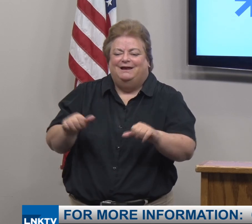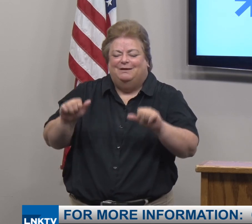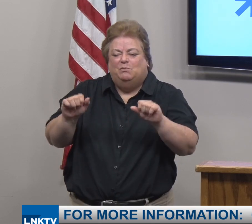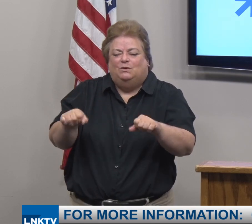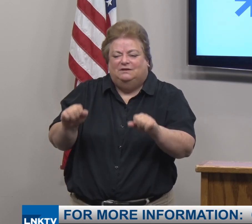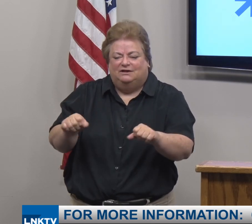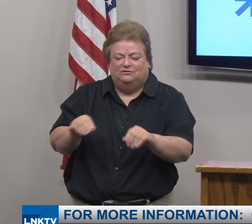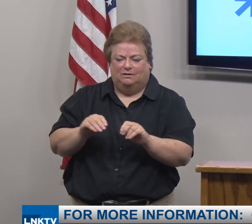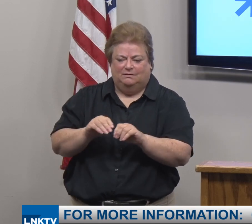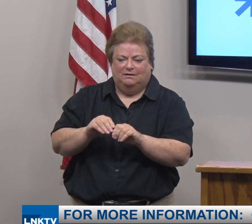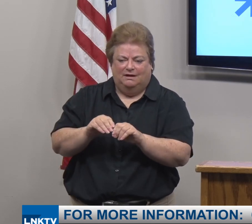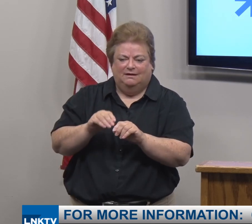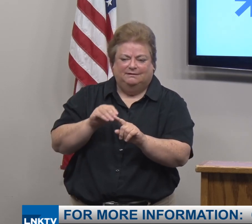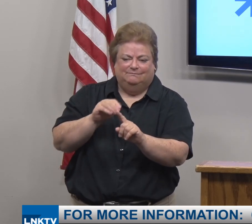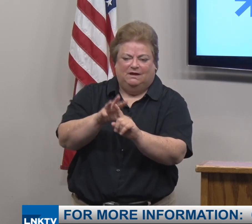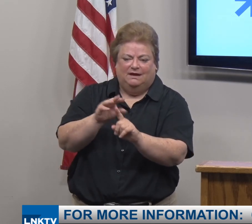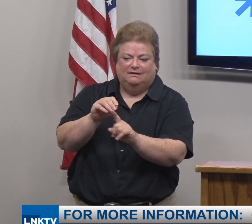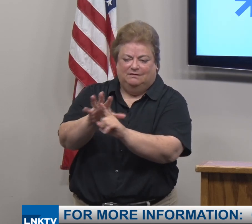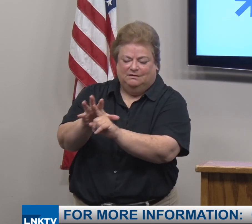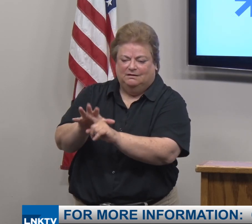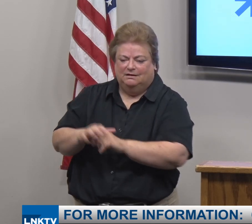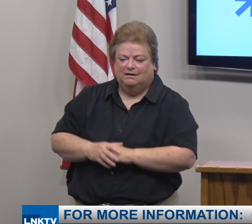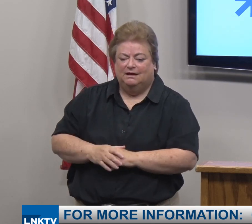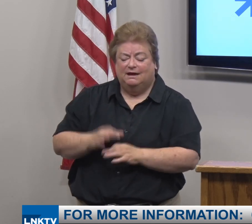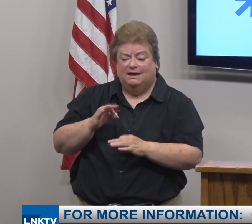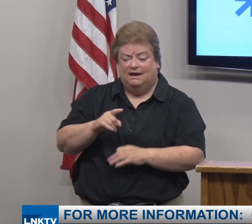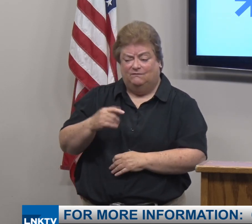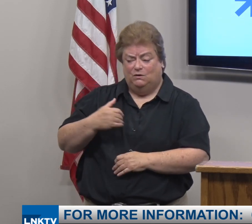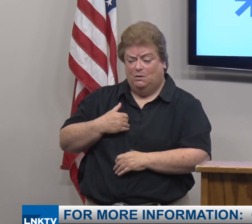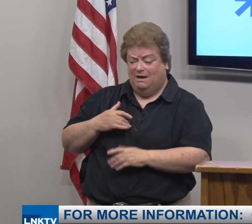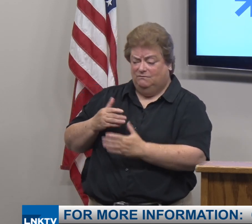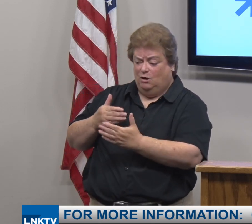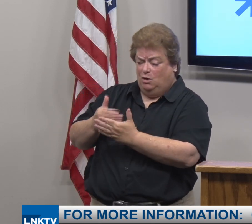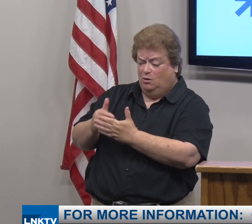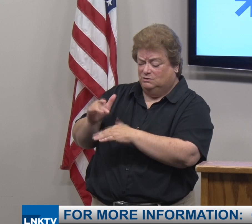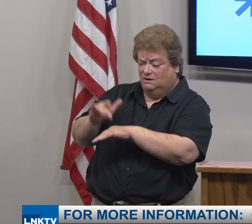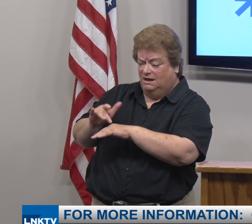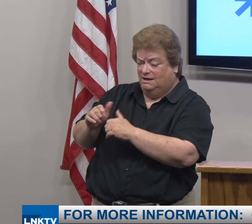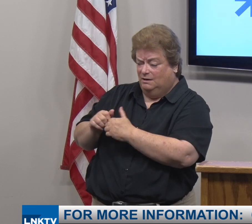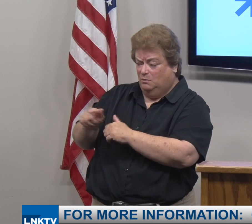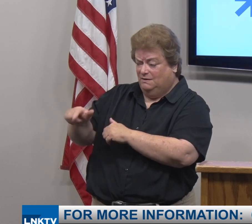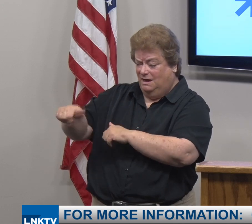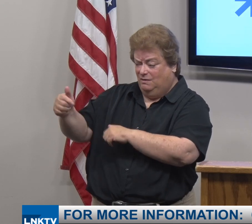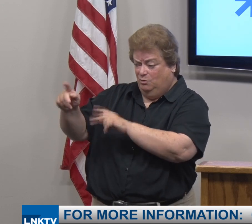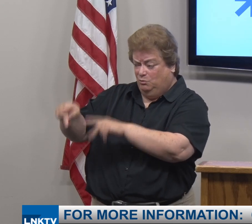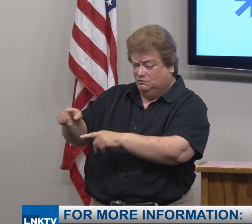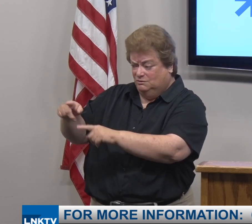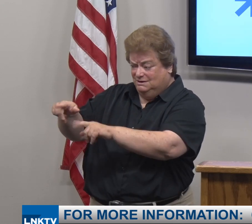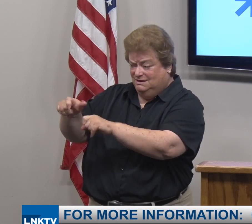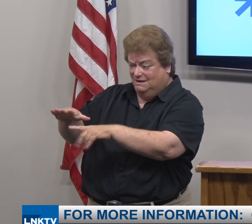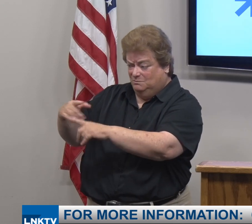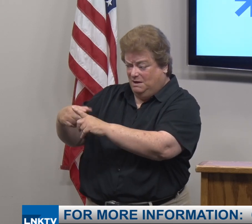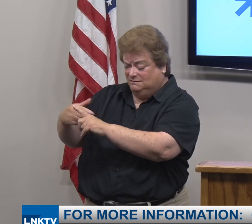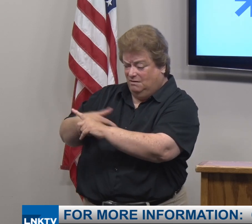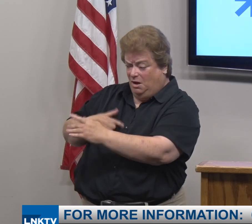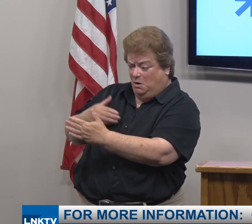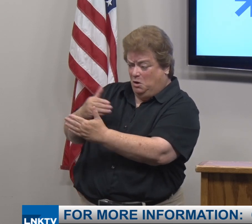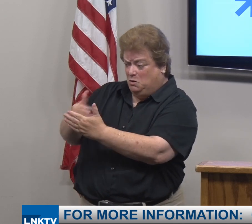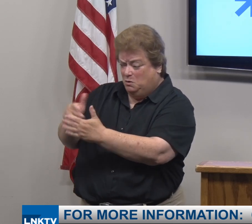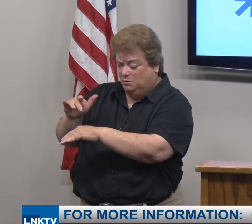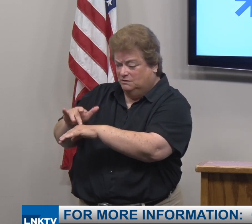others. And if you have a known exposure or close contact with a person who has tested positive for COVID-19, you